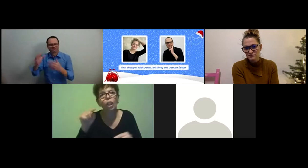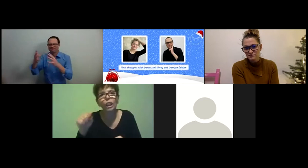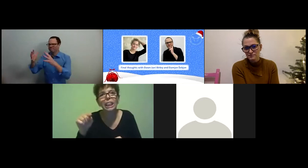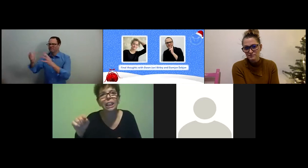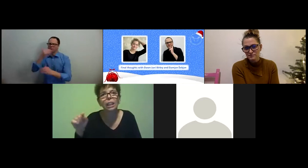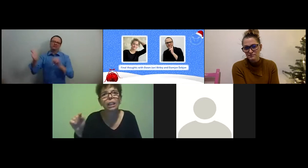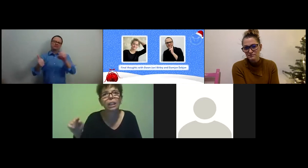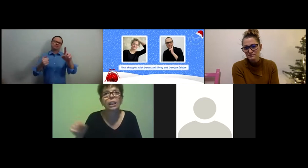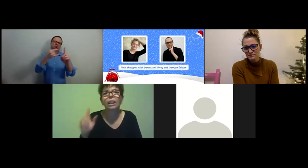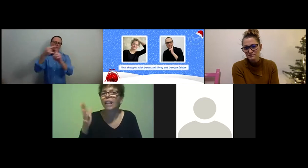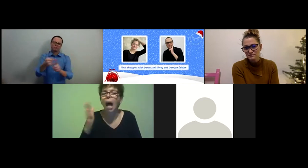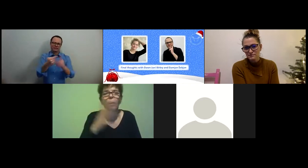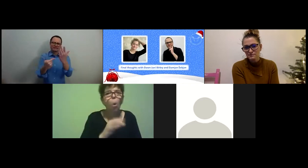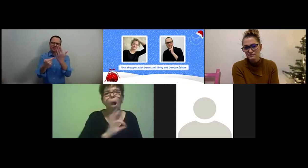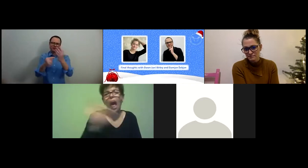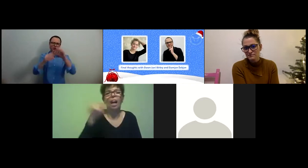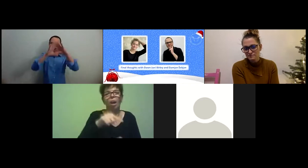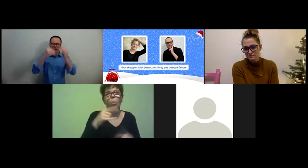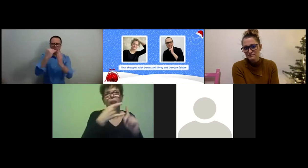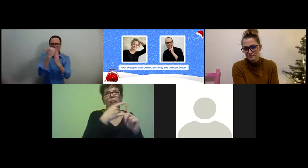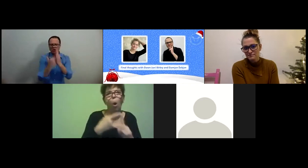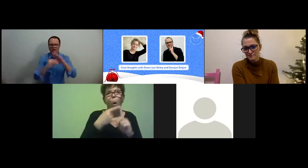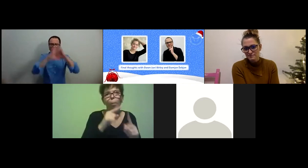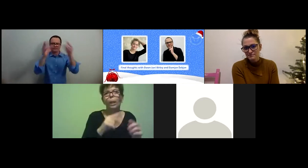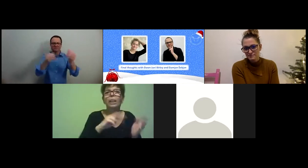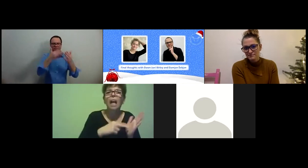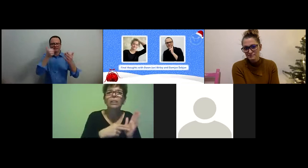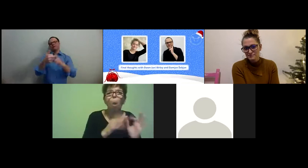We have been exploring other platforms, but Zoom